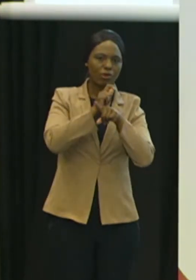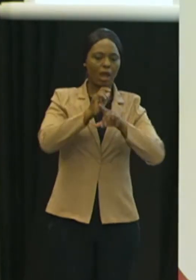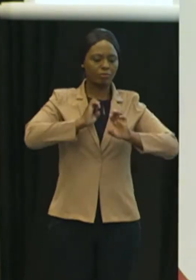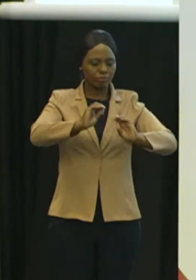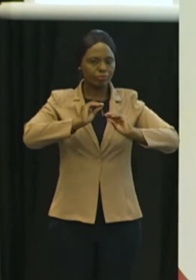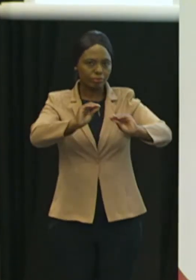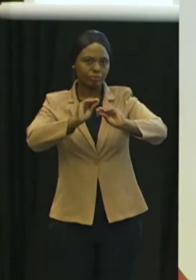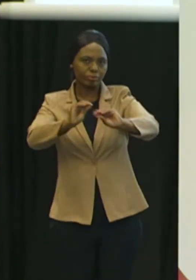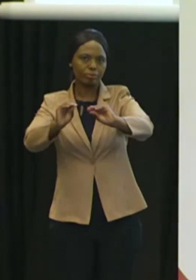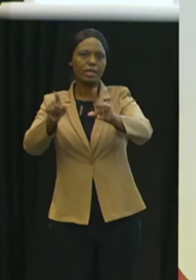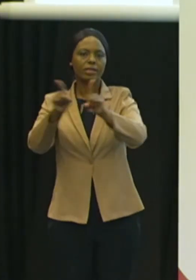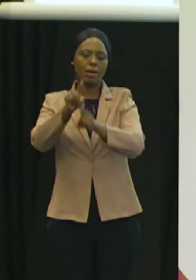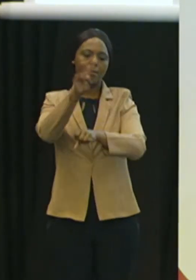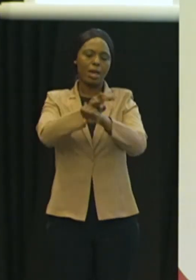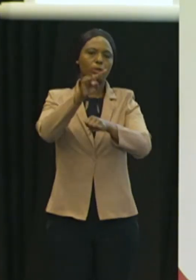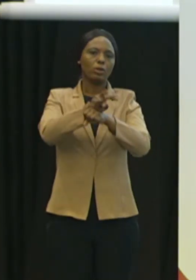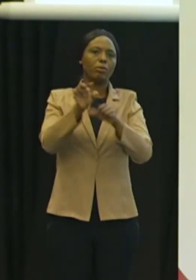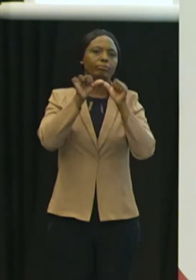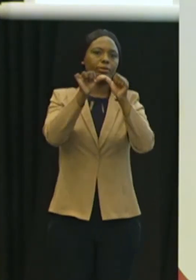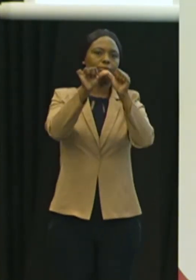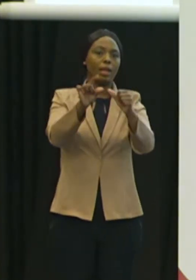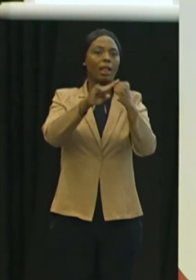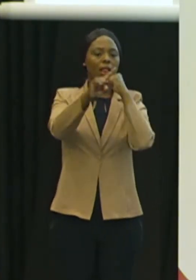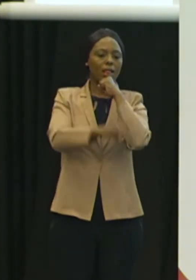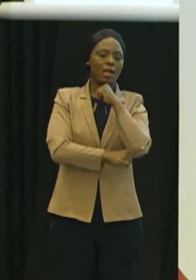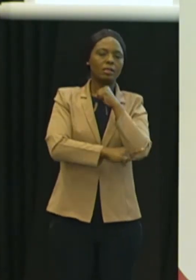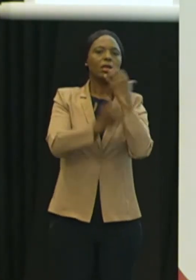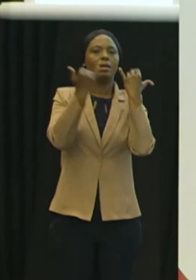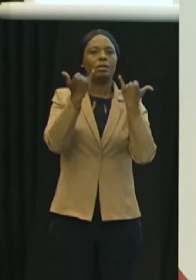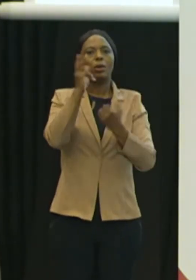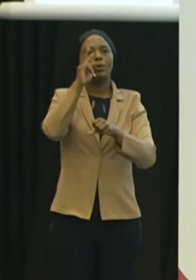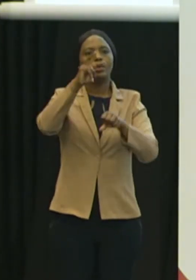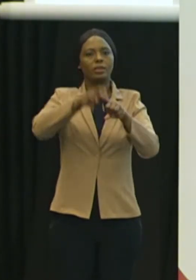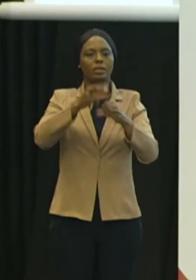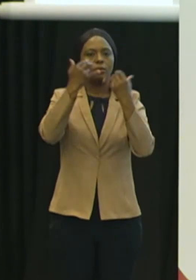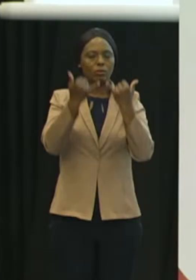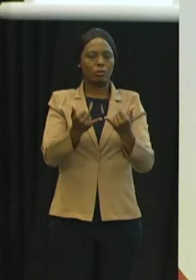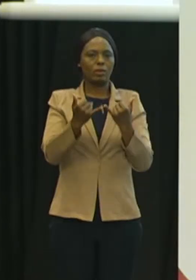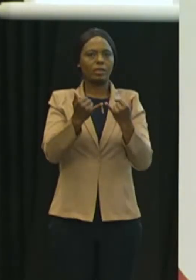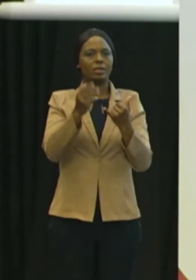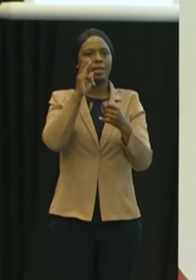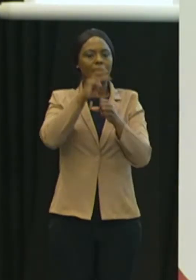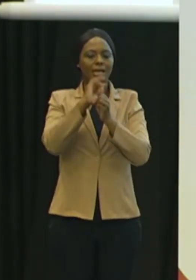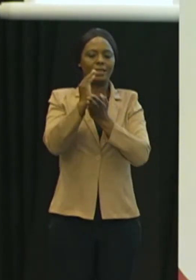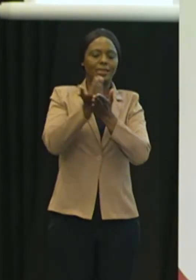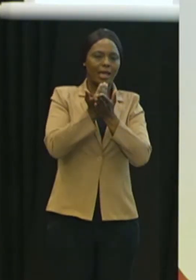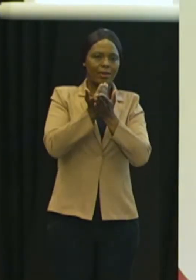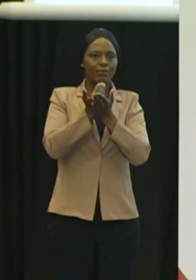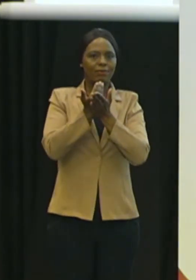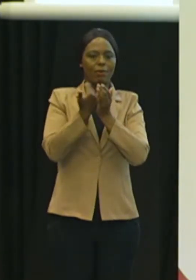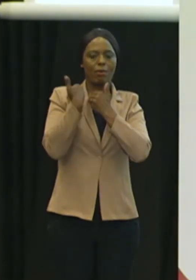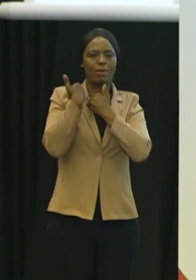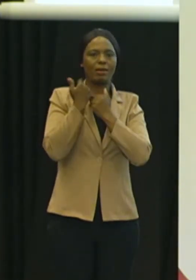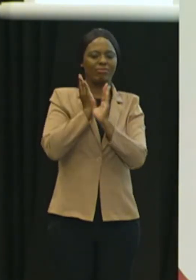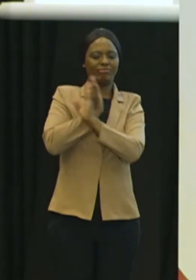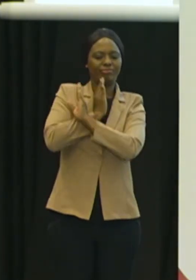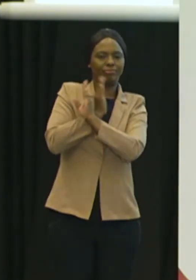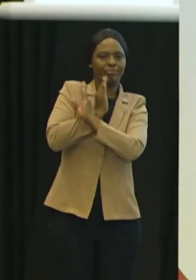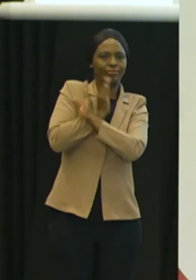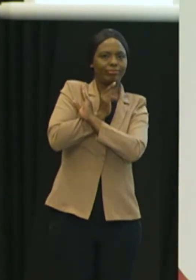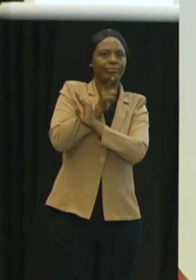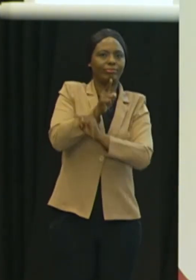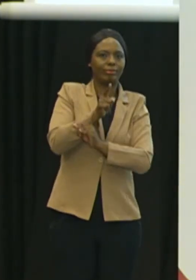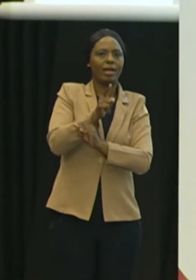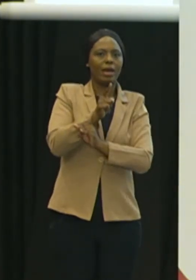ongoing mentorship. And lastly, there needs to be a discrete, safe complaint system, because we know